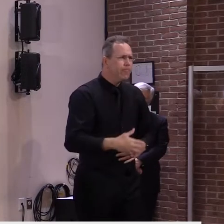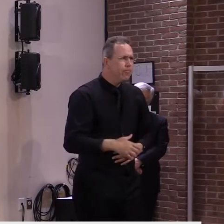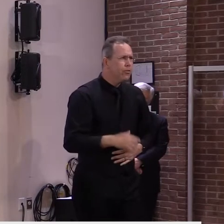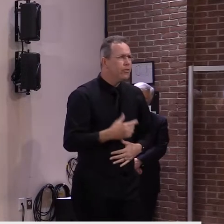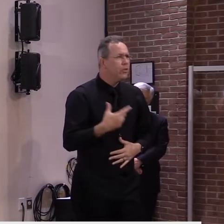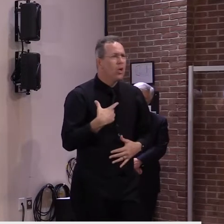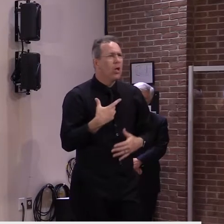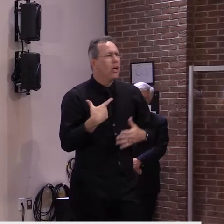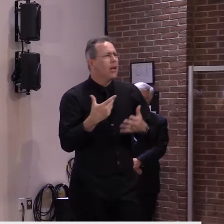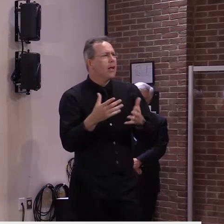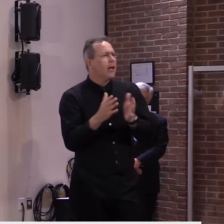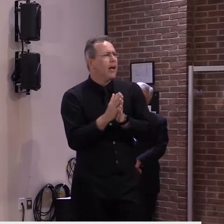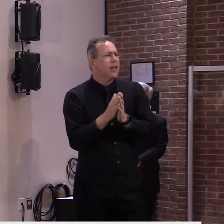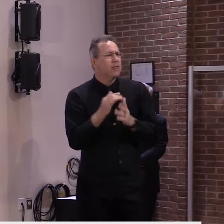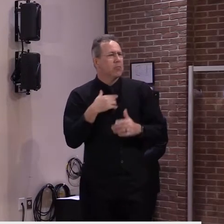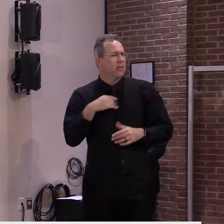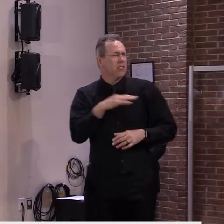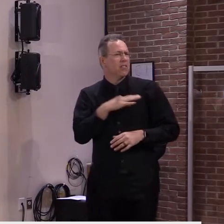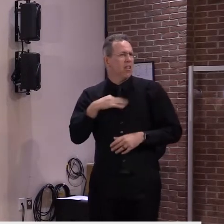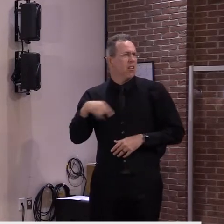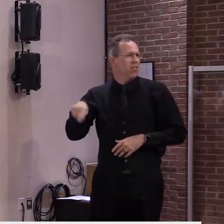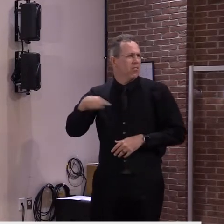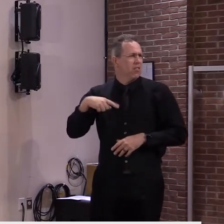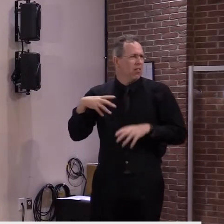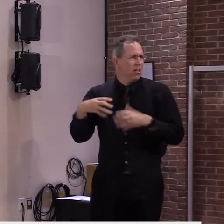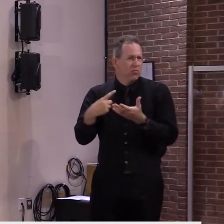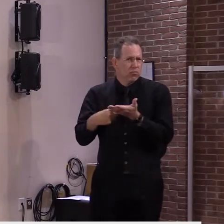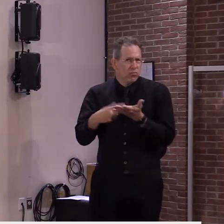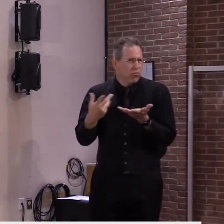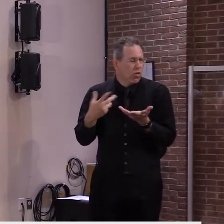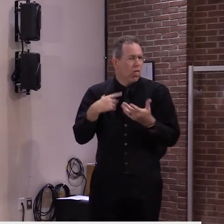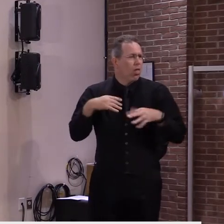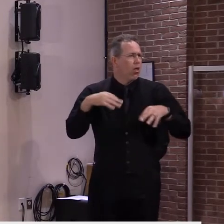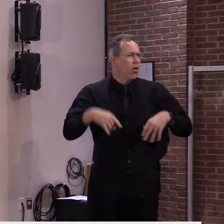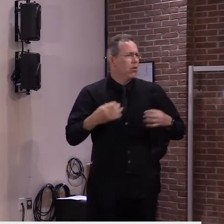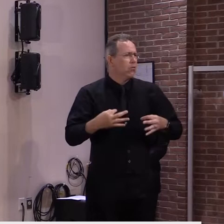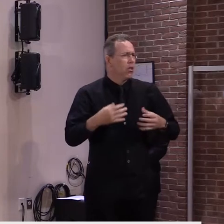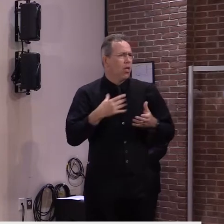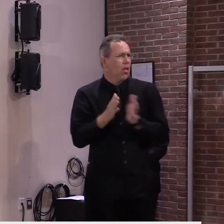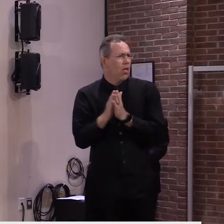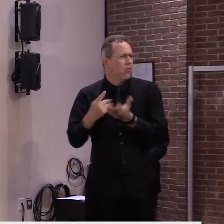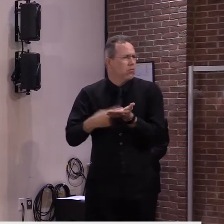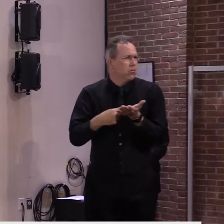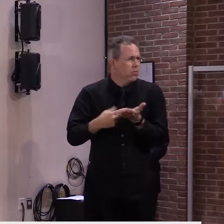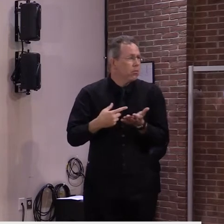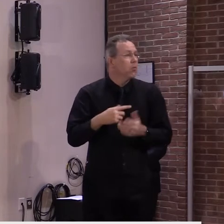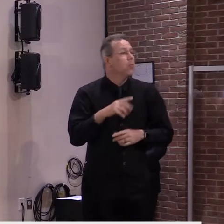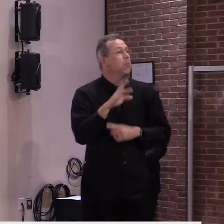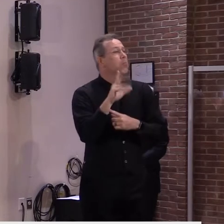in the cabinet yet either. So we'll time will tell. You'll know by Friday, though.